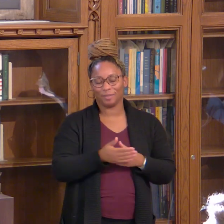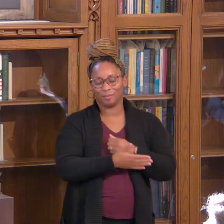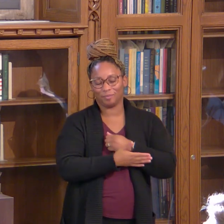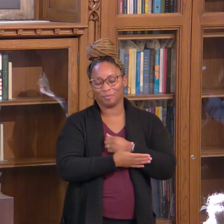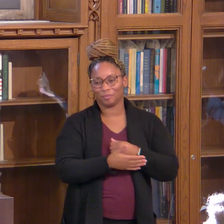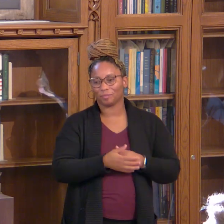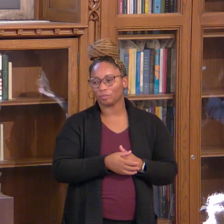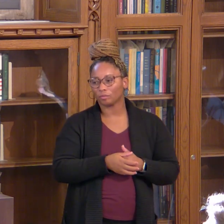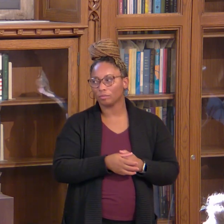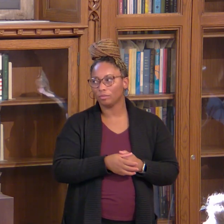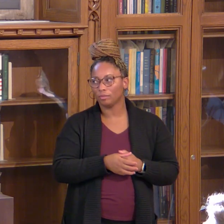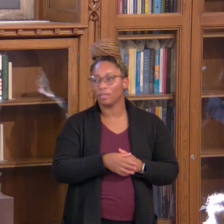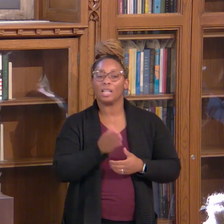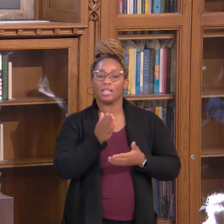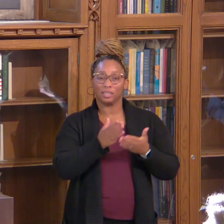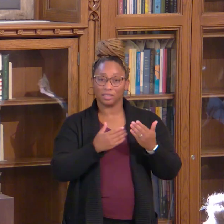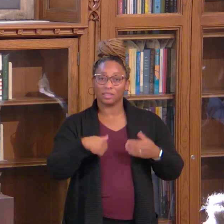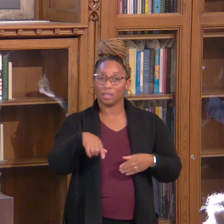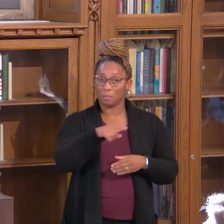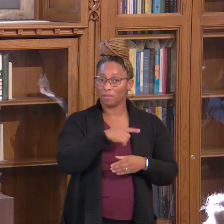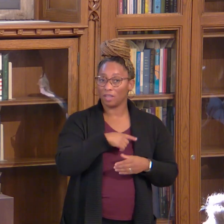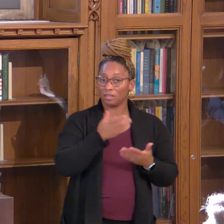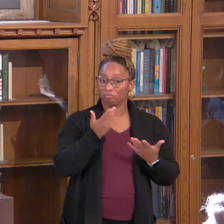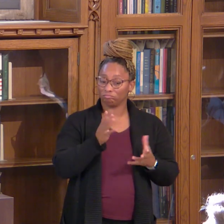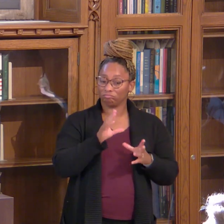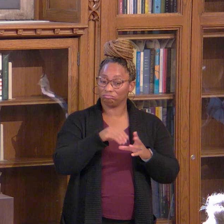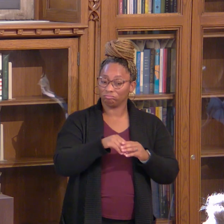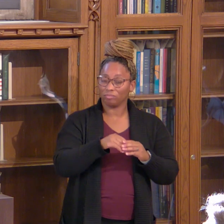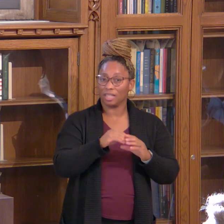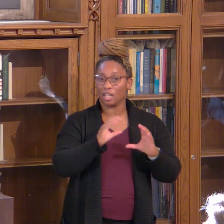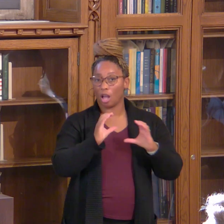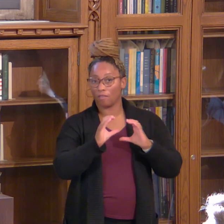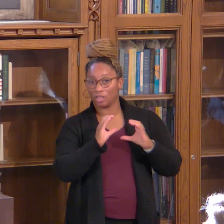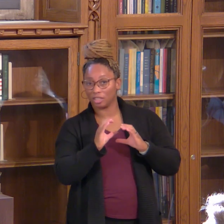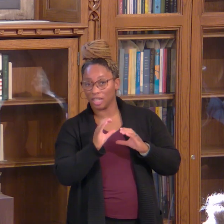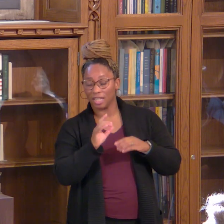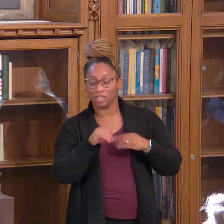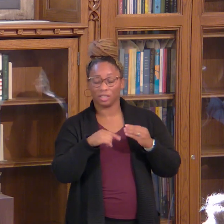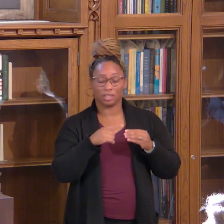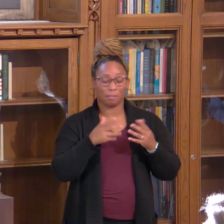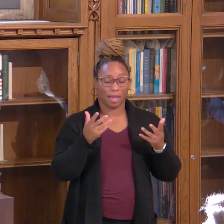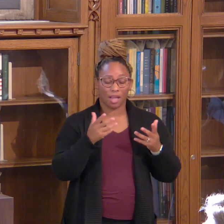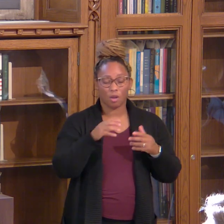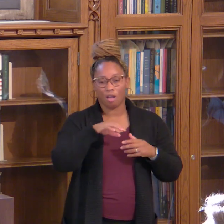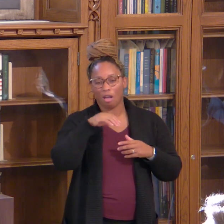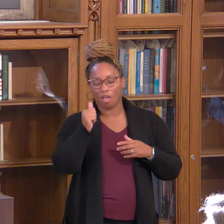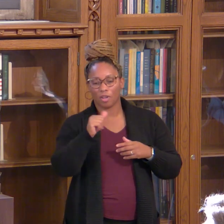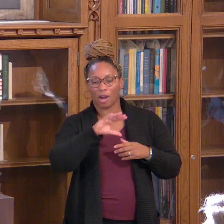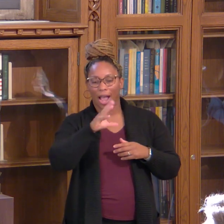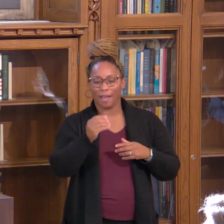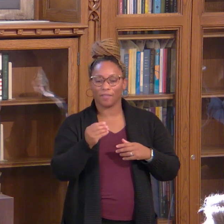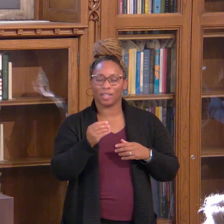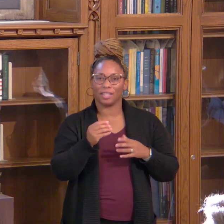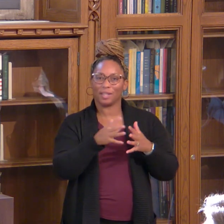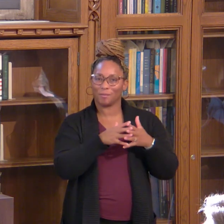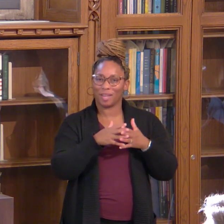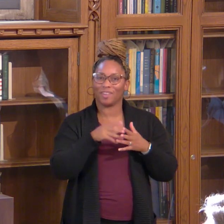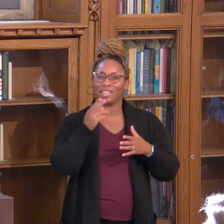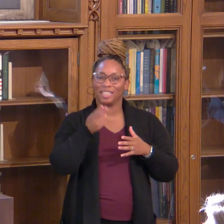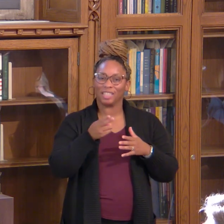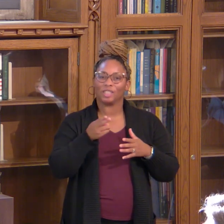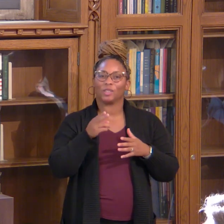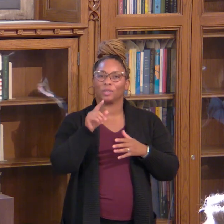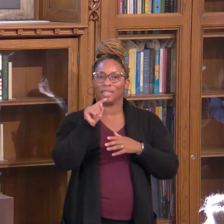country some of us in this room have engaged in conversations about other africanamerican history